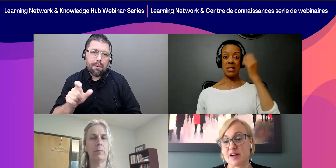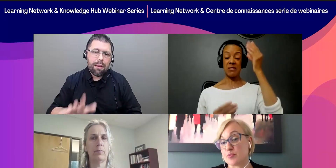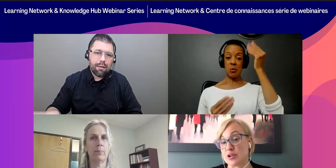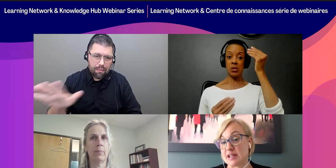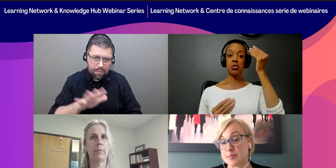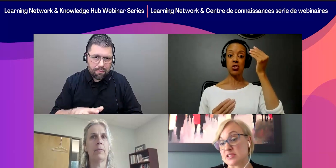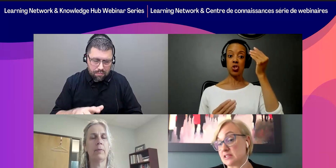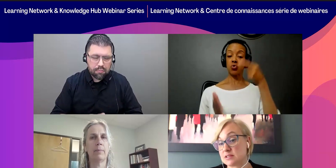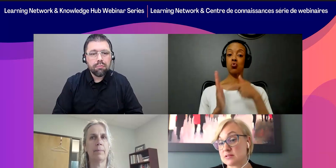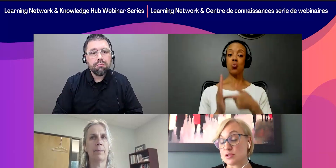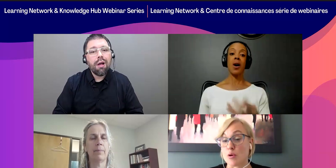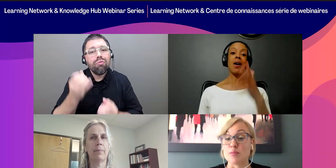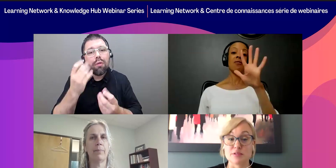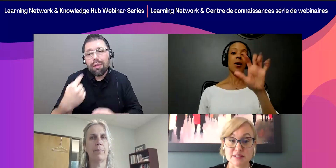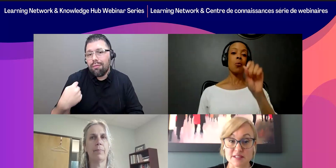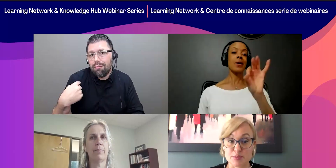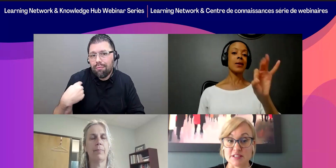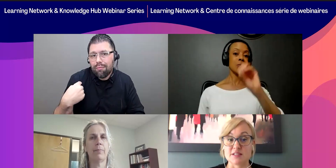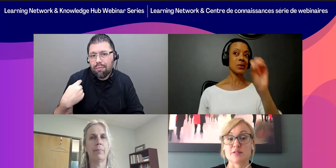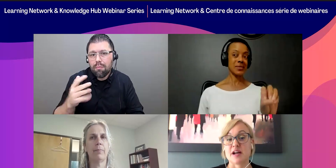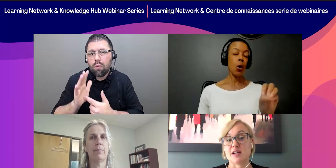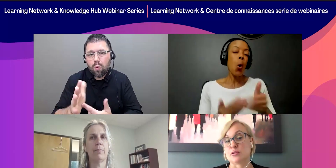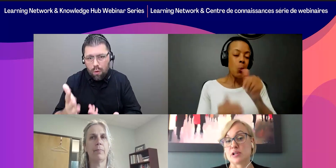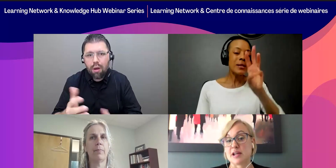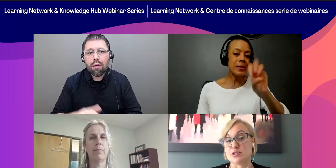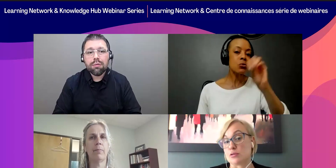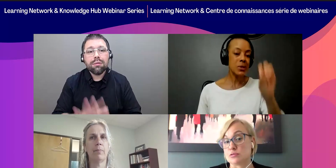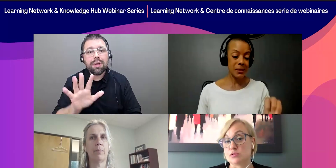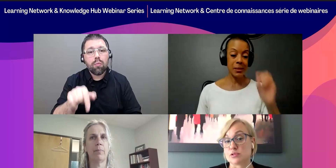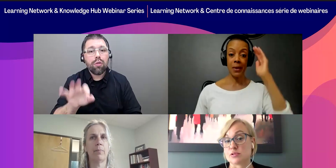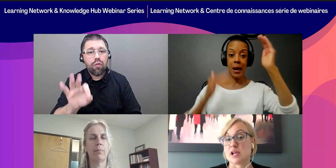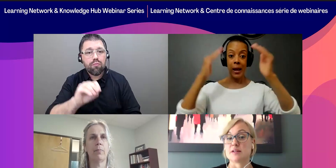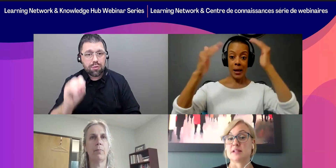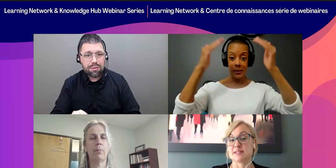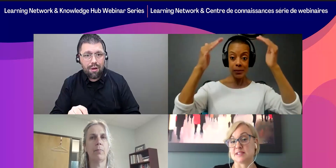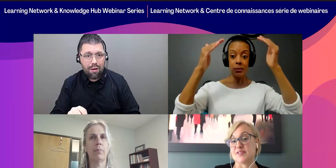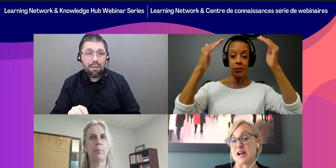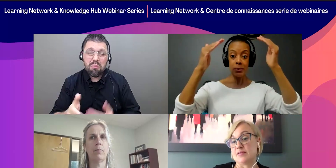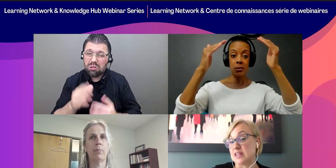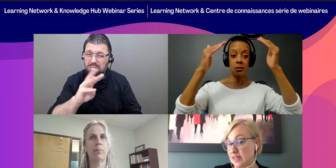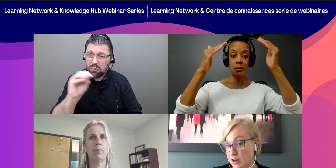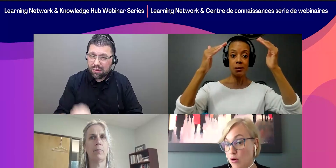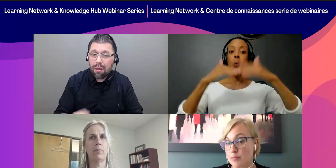that 5.9%, so almost 6% of adults aged older than 65 living at